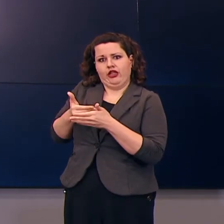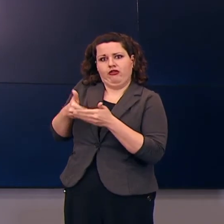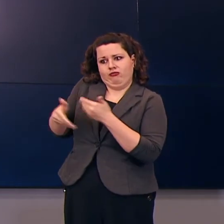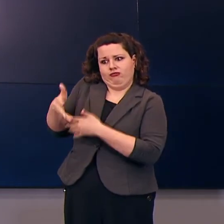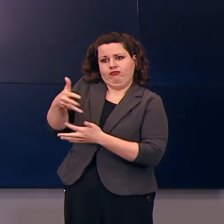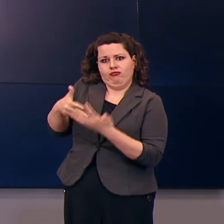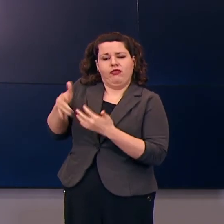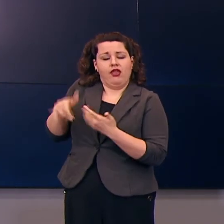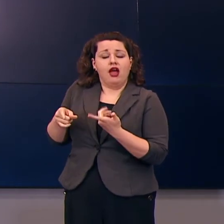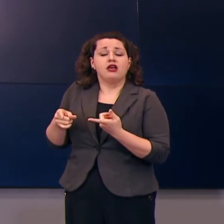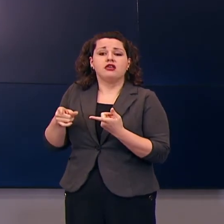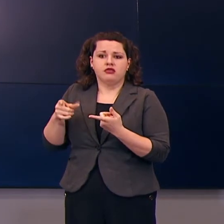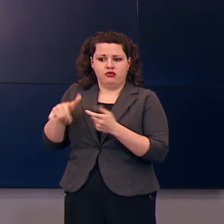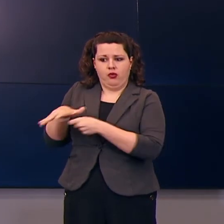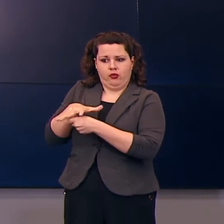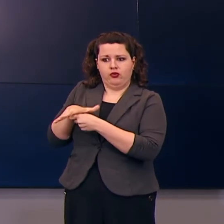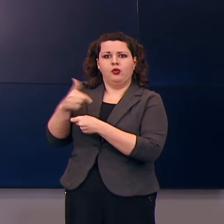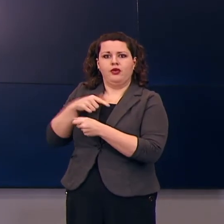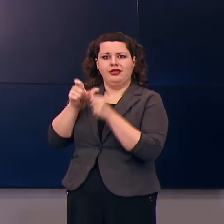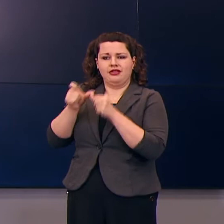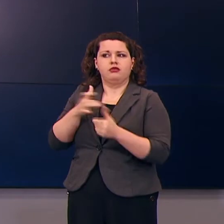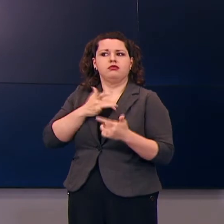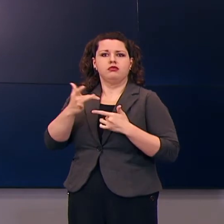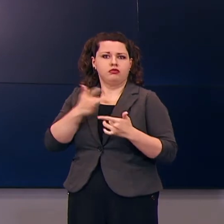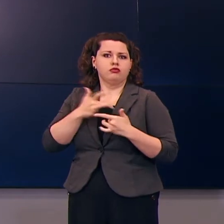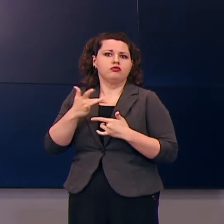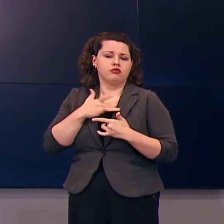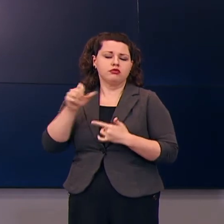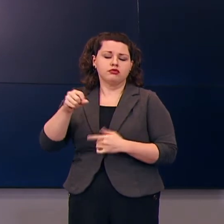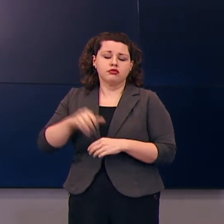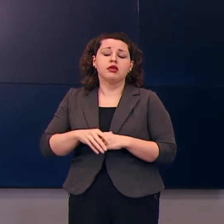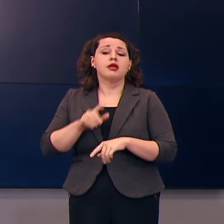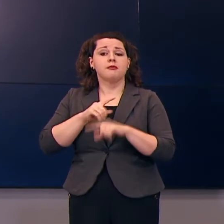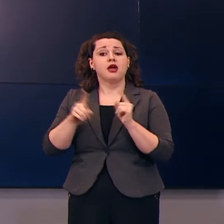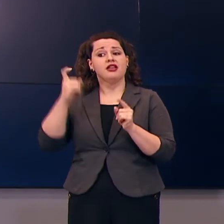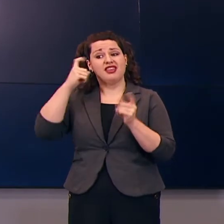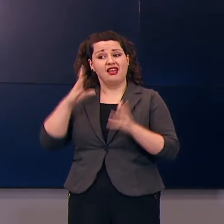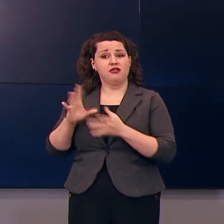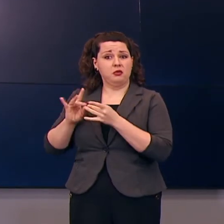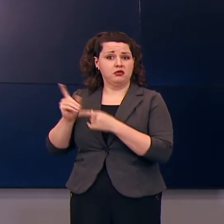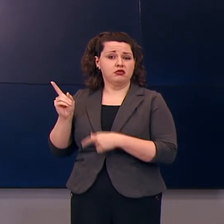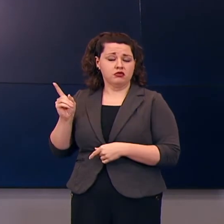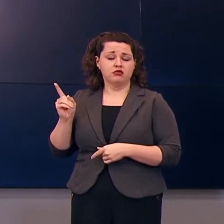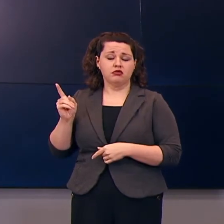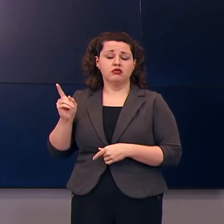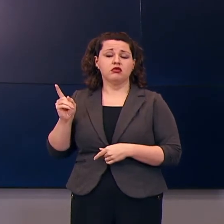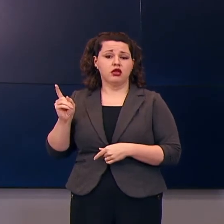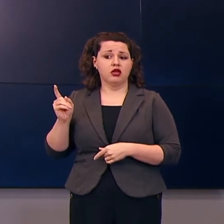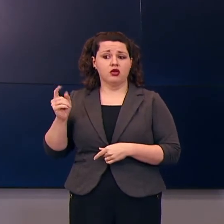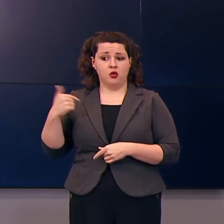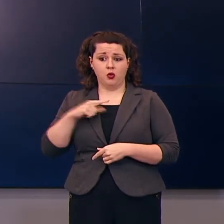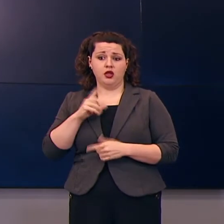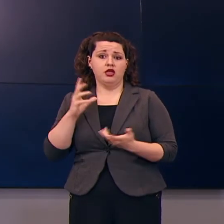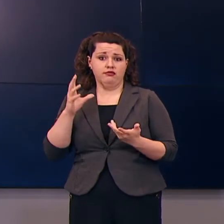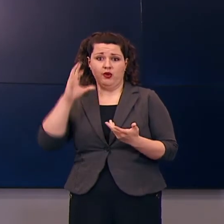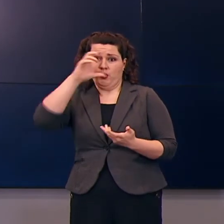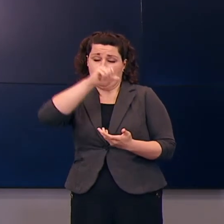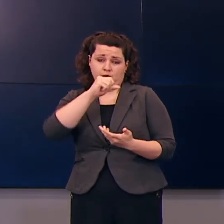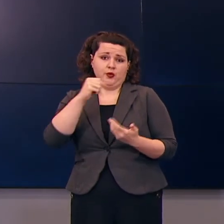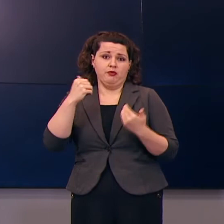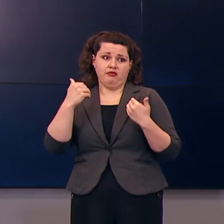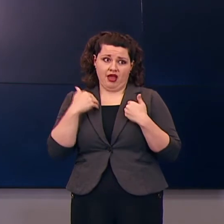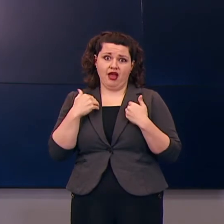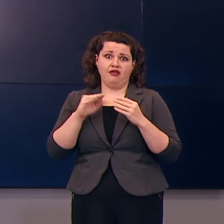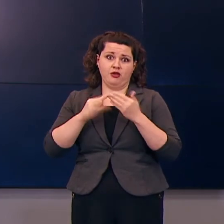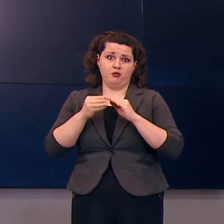are the areas that we continue to be concerned about. But as the governor mentioned, we do presume that we have substantial